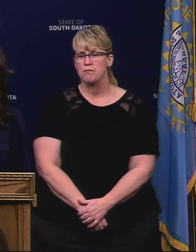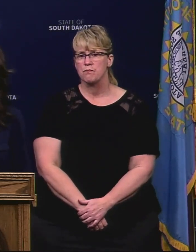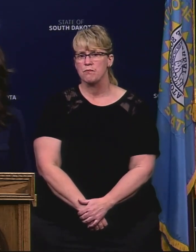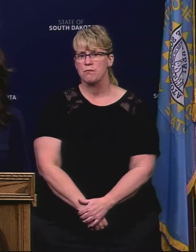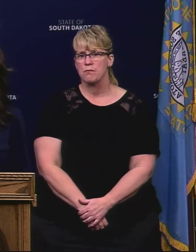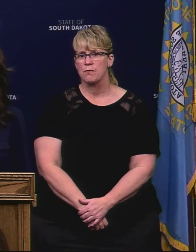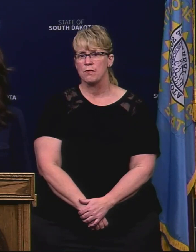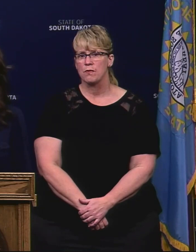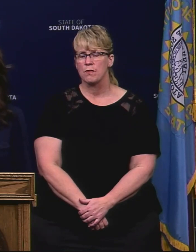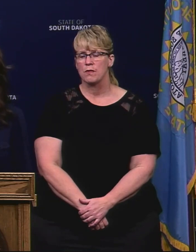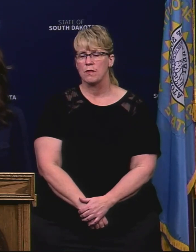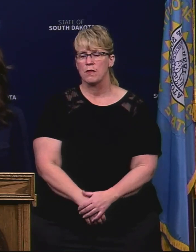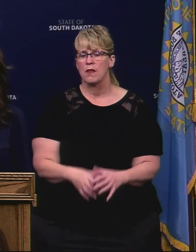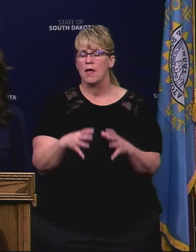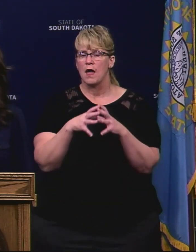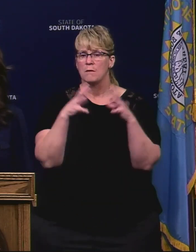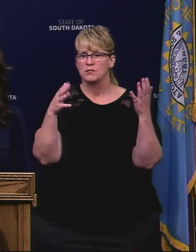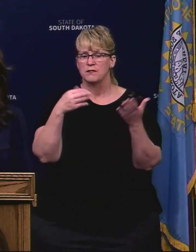budgeted for the school